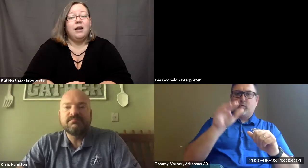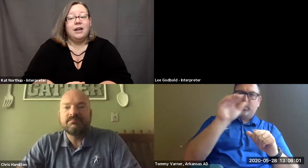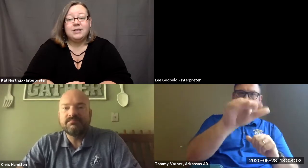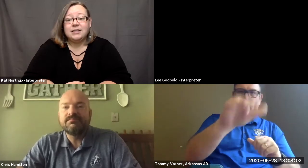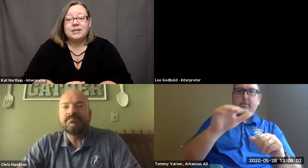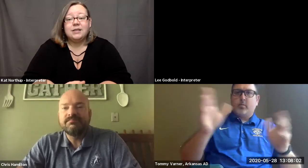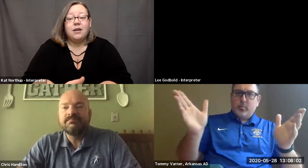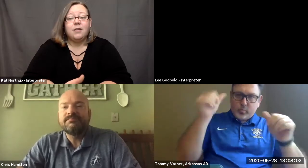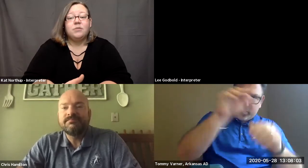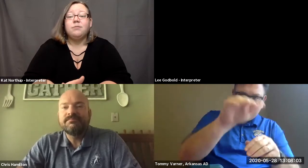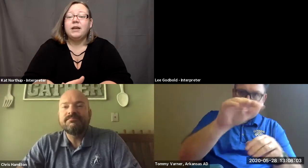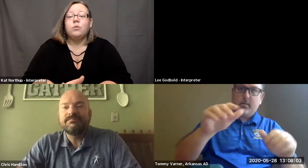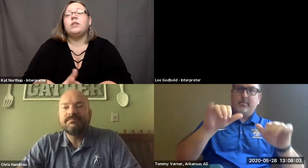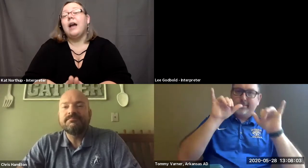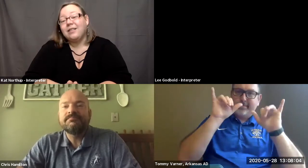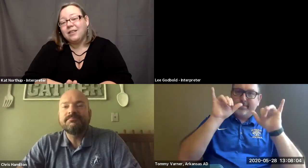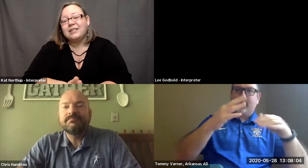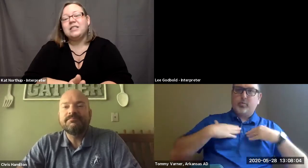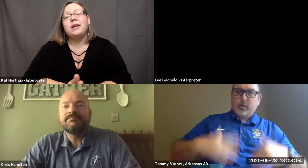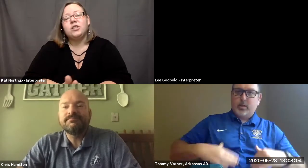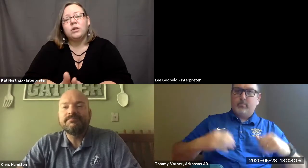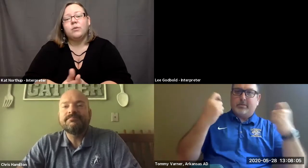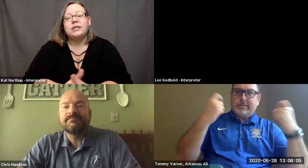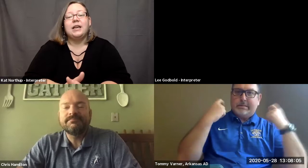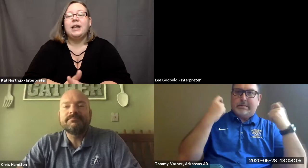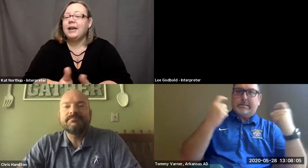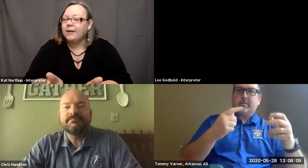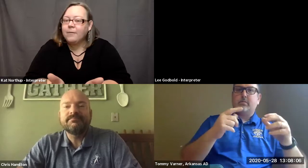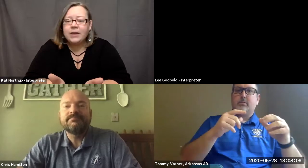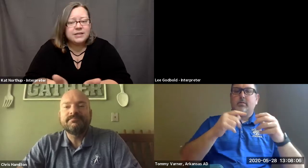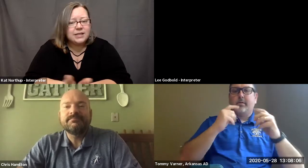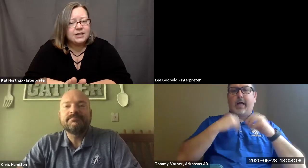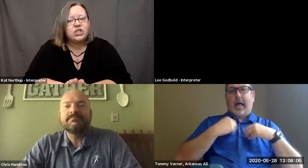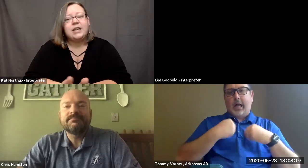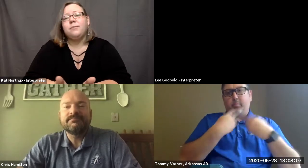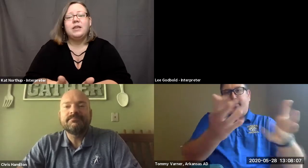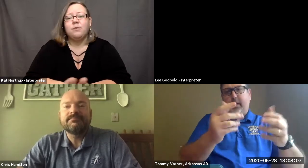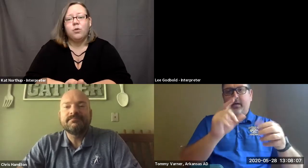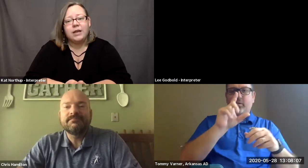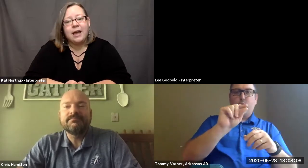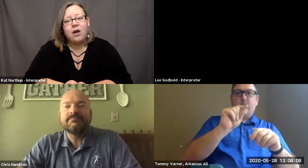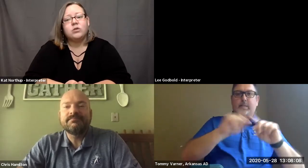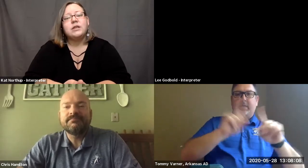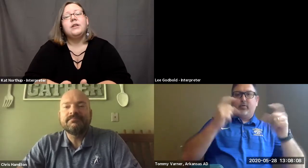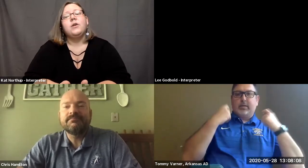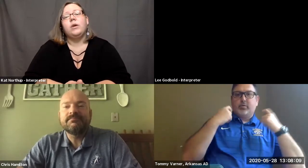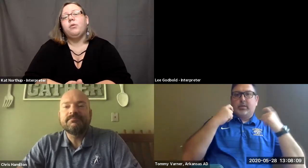athletics with our athletes to make sure that we said, hey, stay in shape, keep working out. We